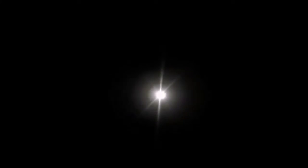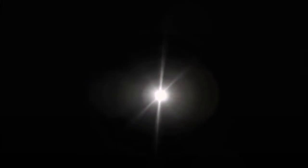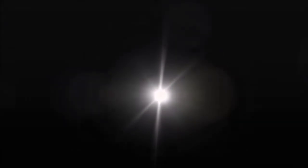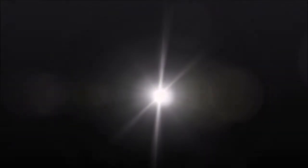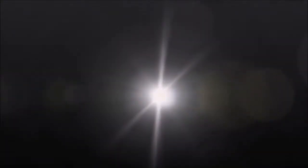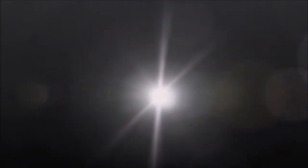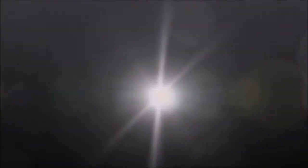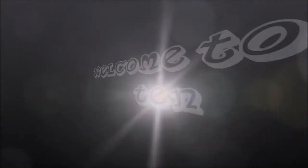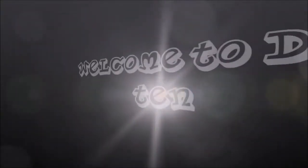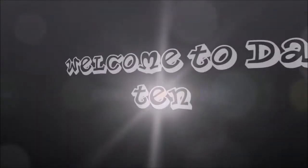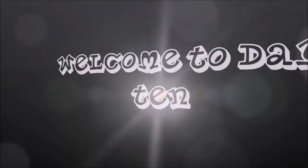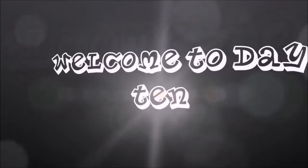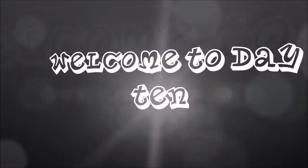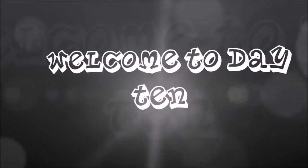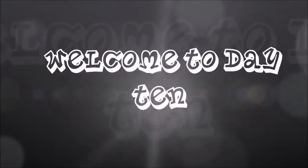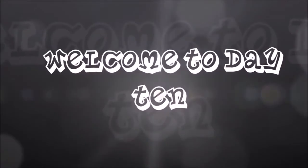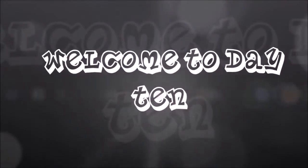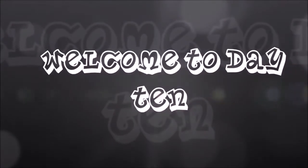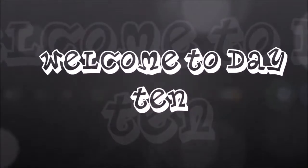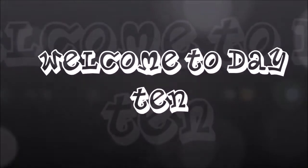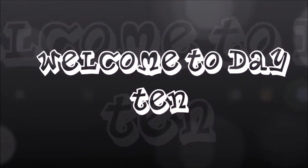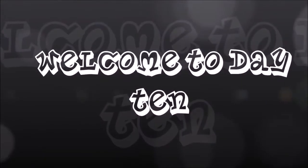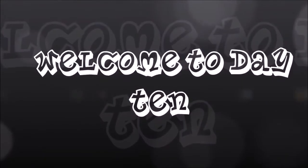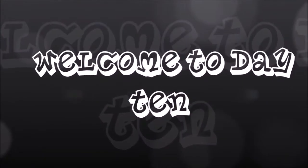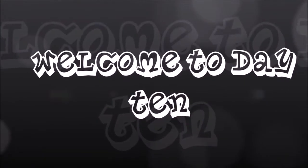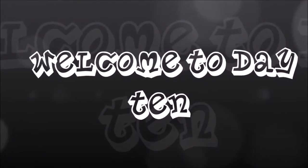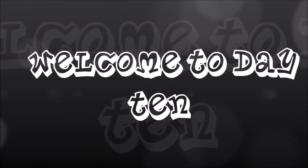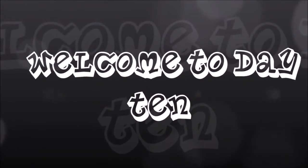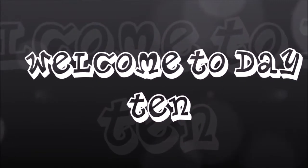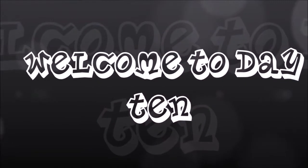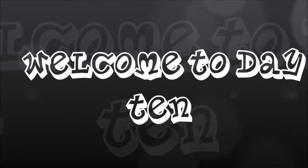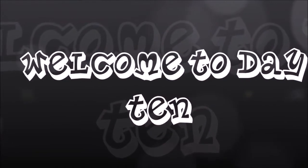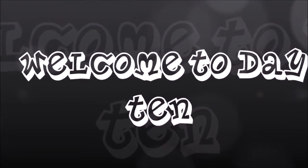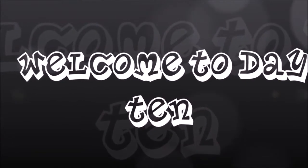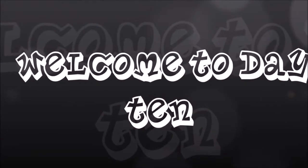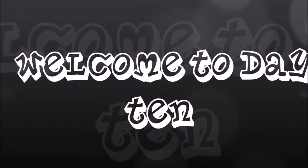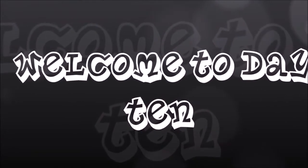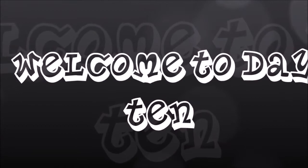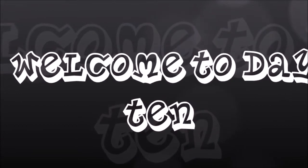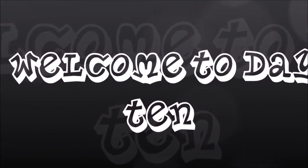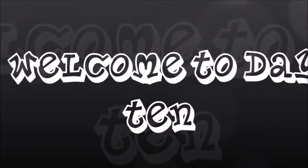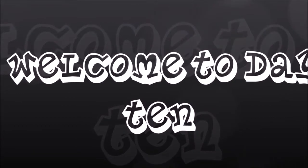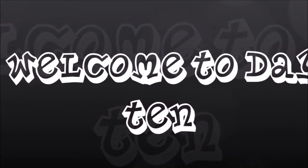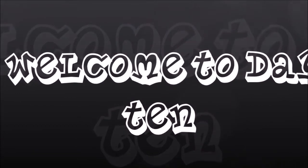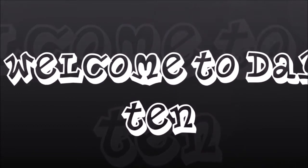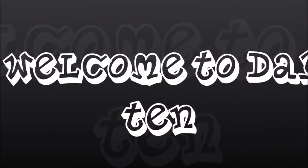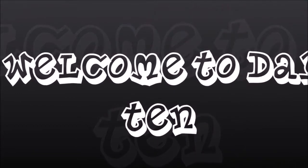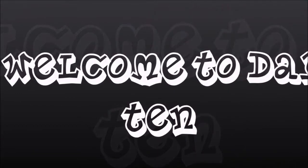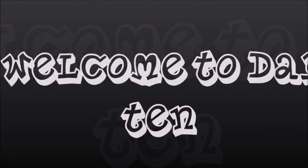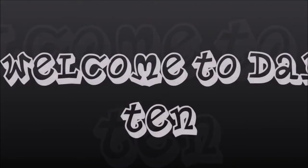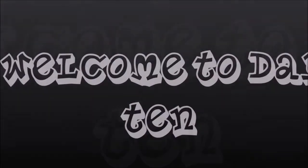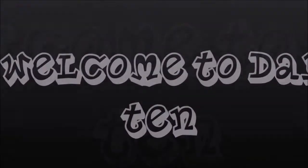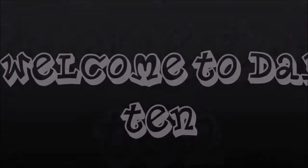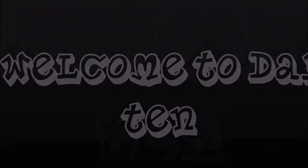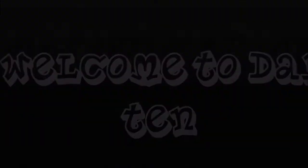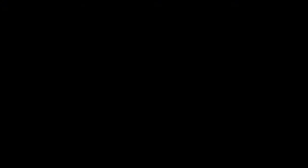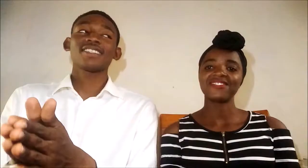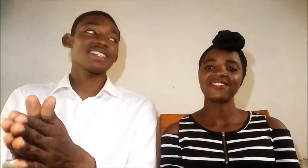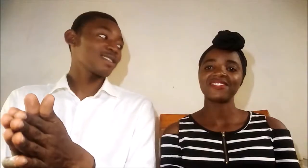Good evening, you're all welcome to our class for today. This is our 10th class. Yay, we've been learning for 10 good classes. That's